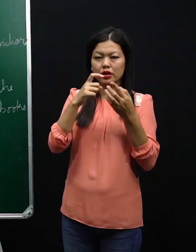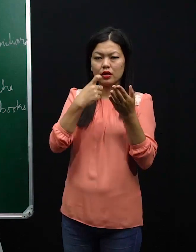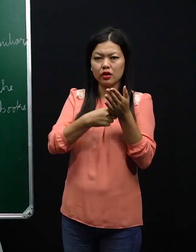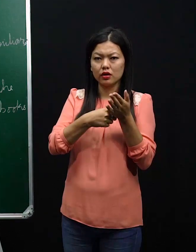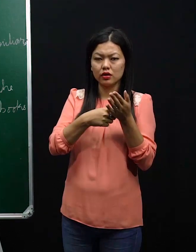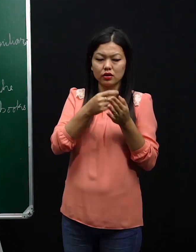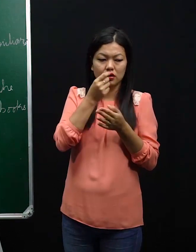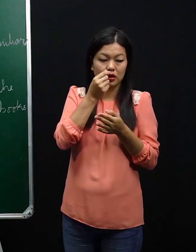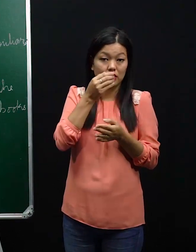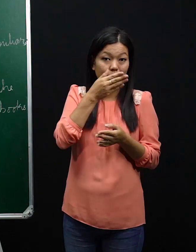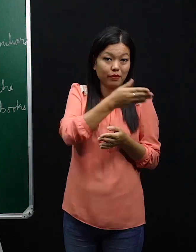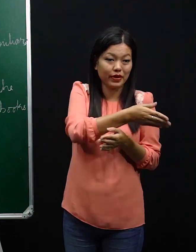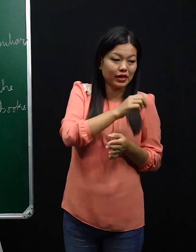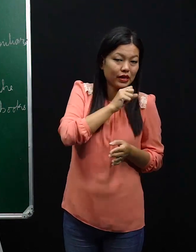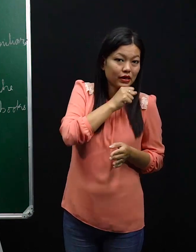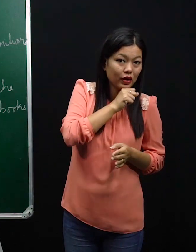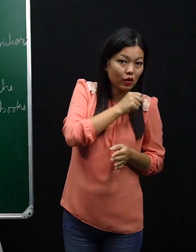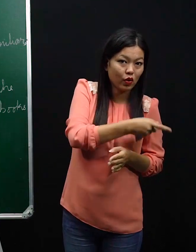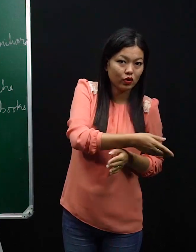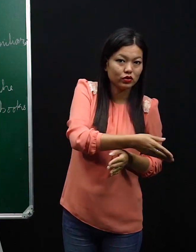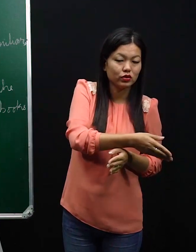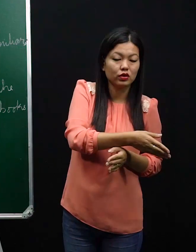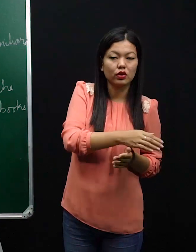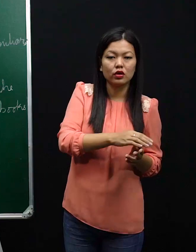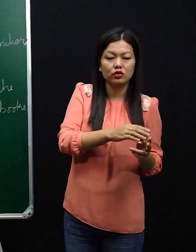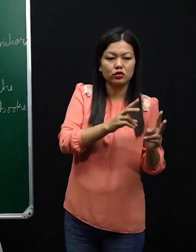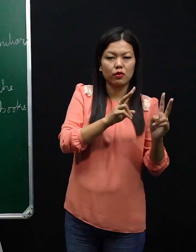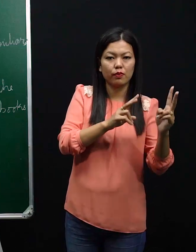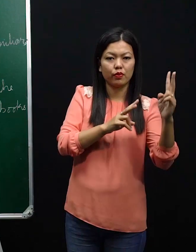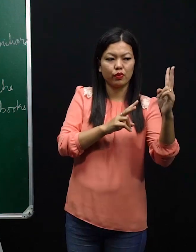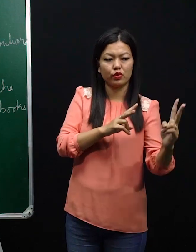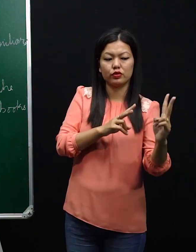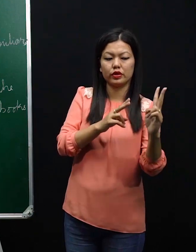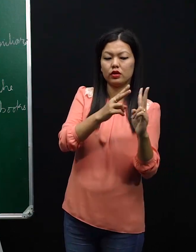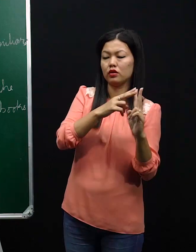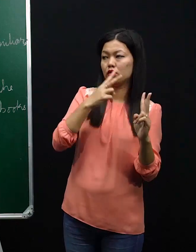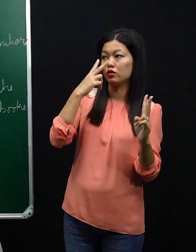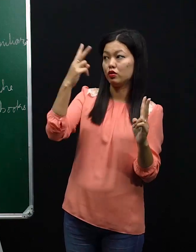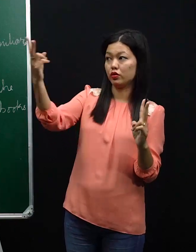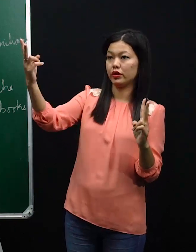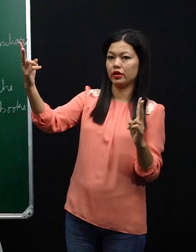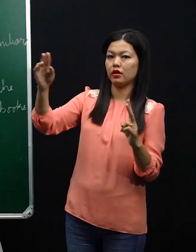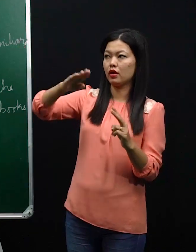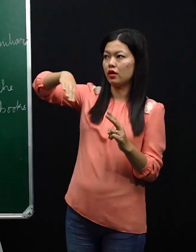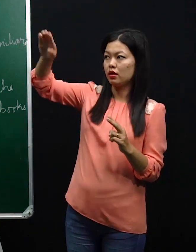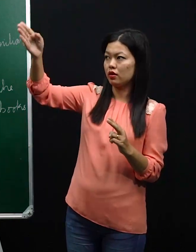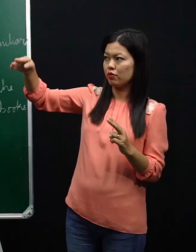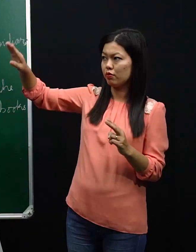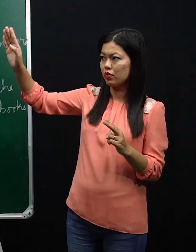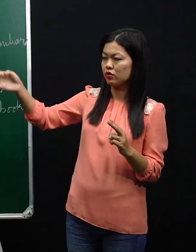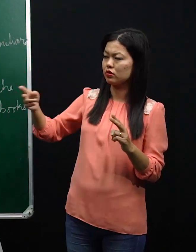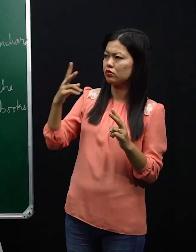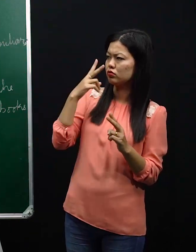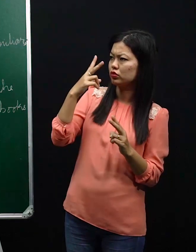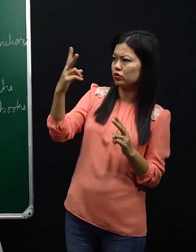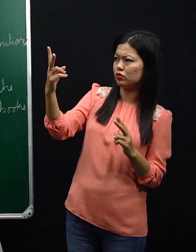conversation. Because you remember, this is an extraordinary event. Two very wise men have come together to discuss their thoughts